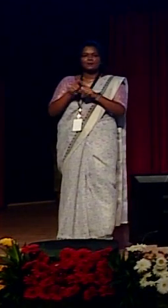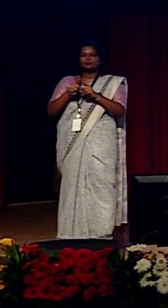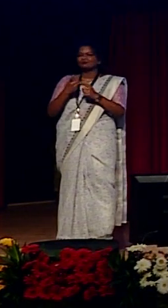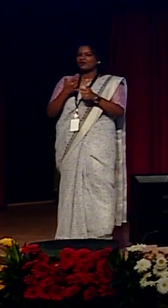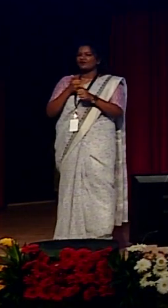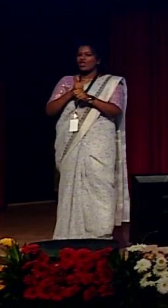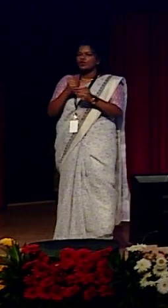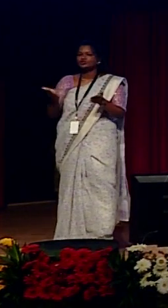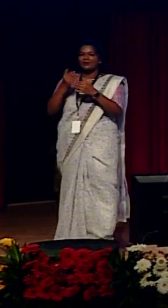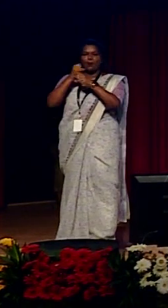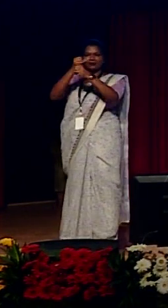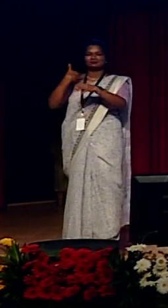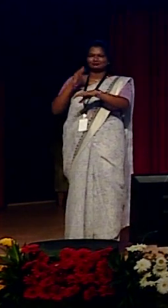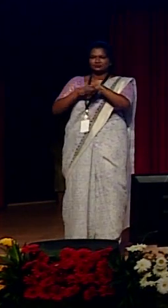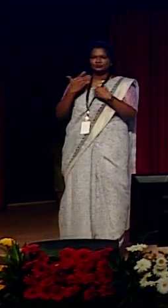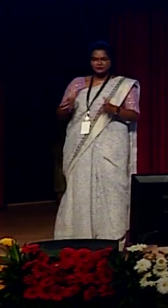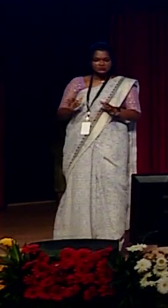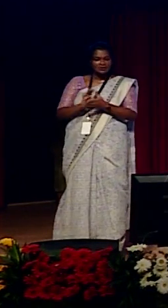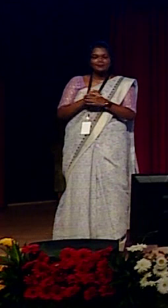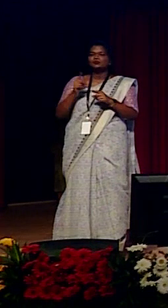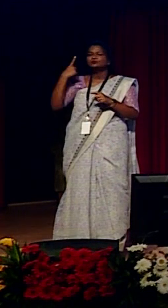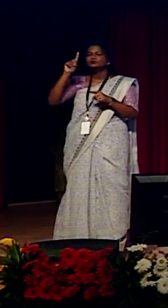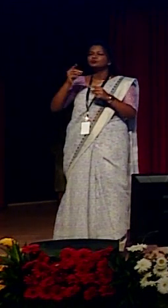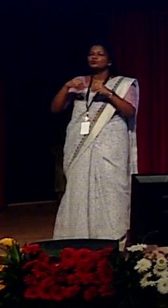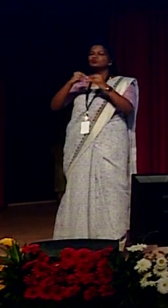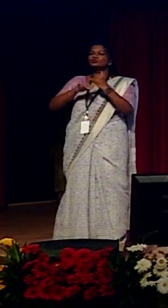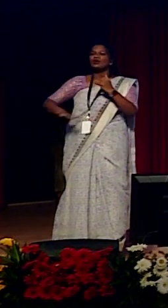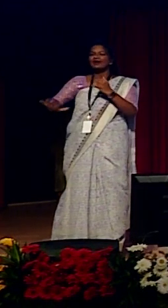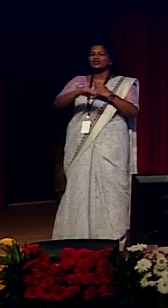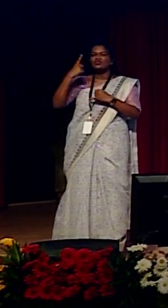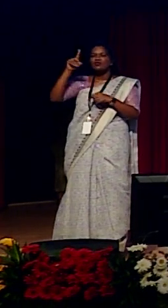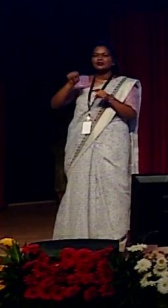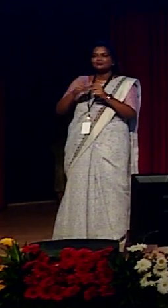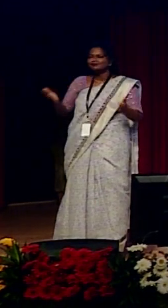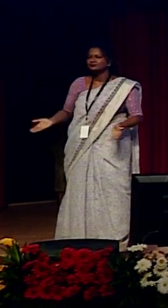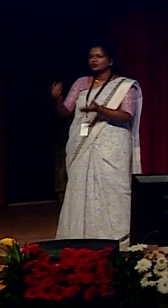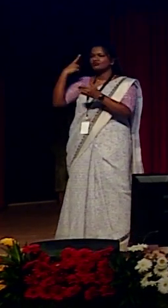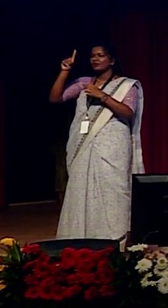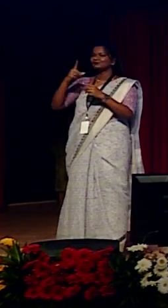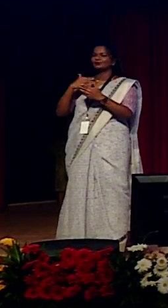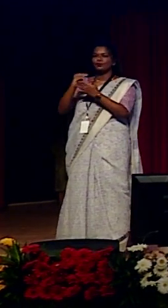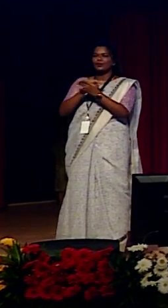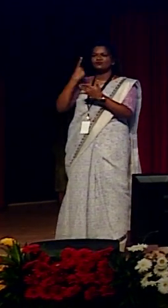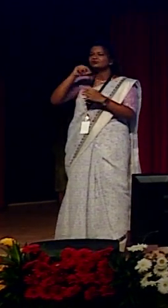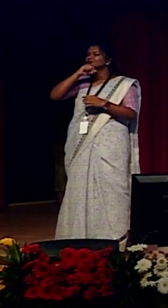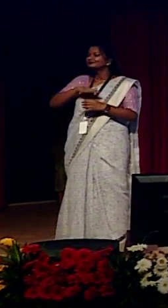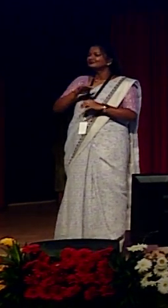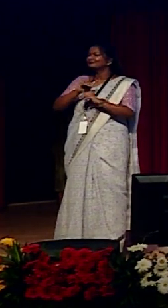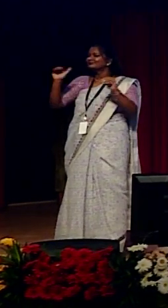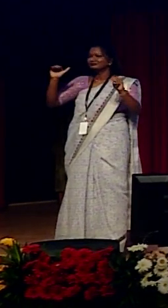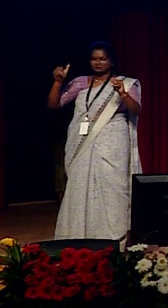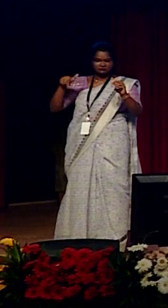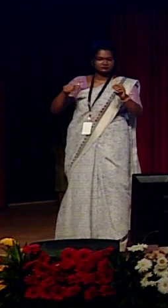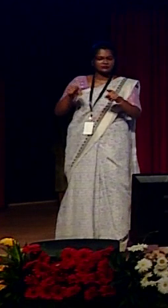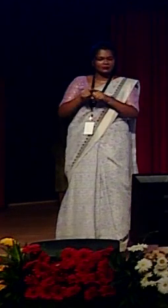Award, which is more of a societal and student-driven entrepreneurship mentorship program, where across the year we